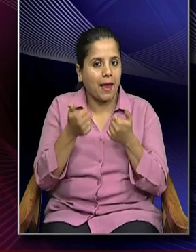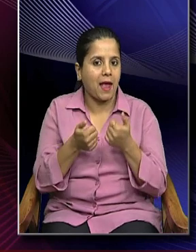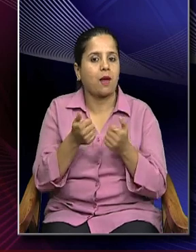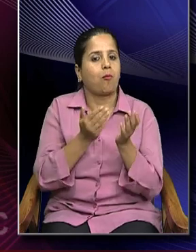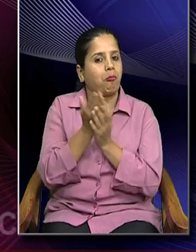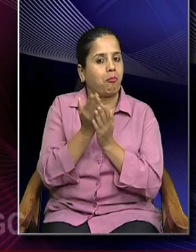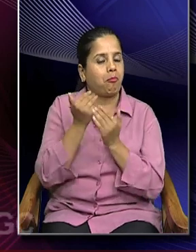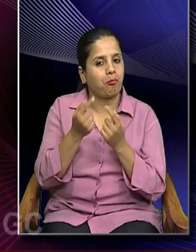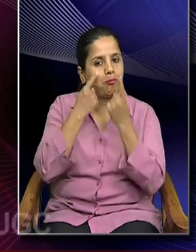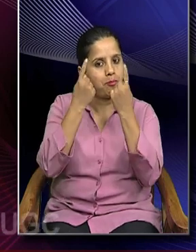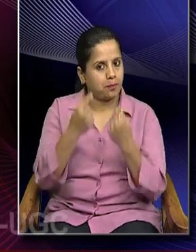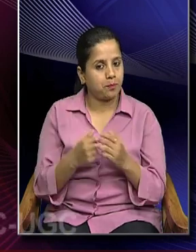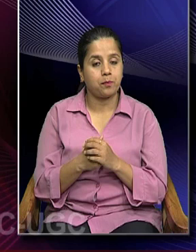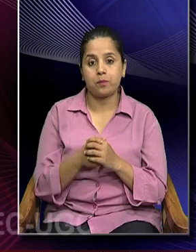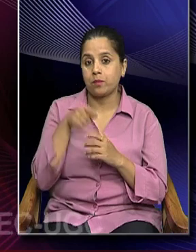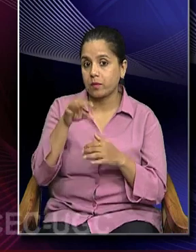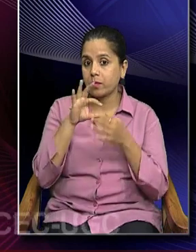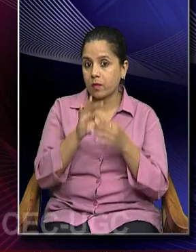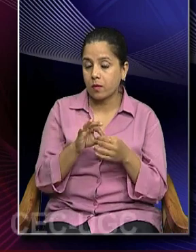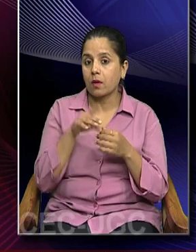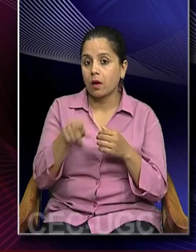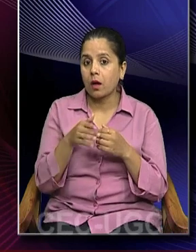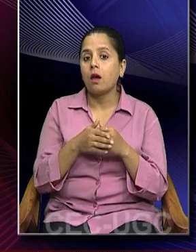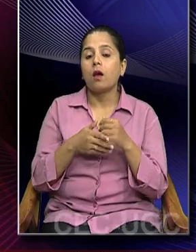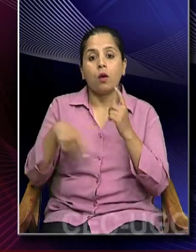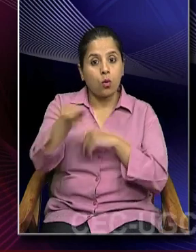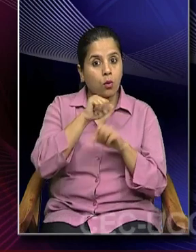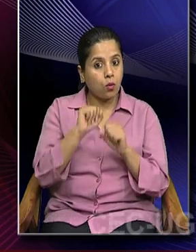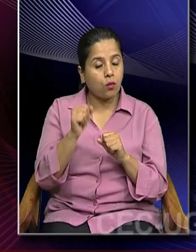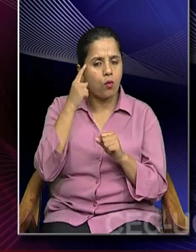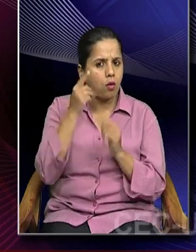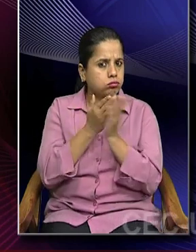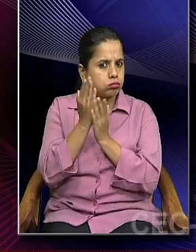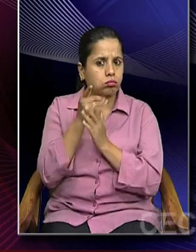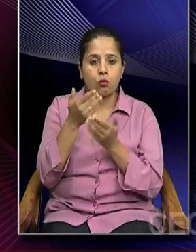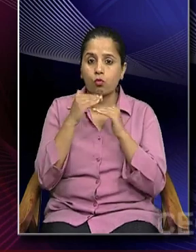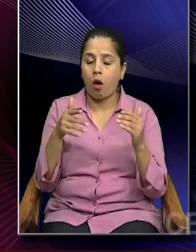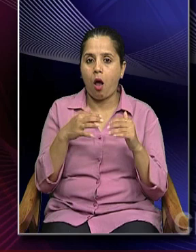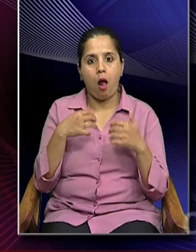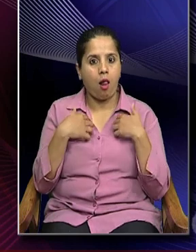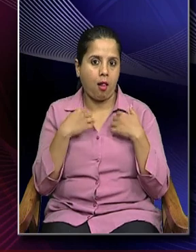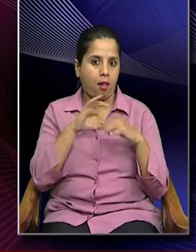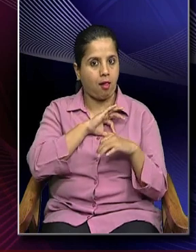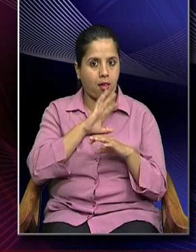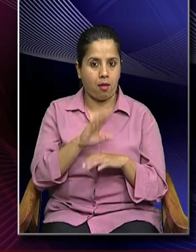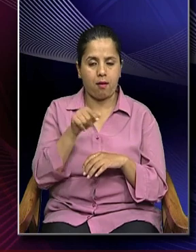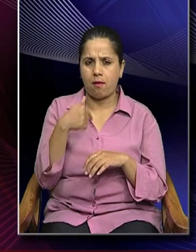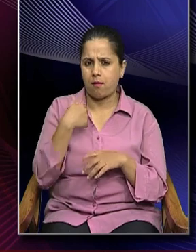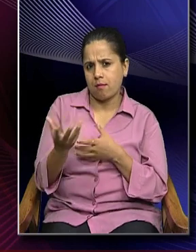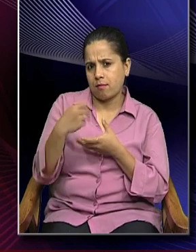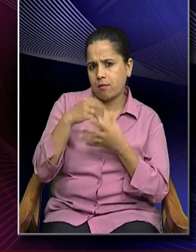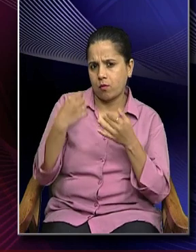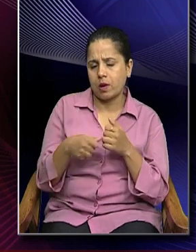method. This particular method is very engaging for the students. In this, we incorporate